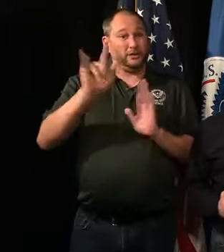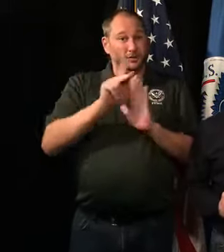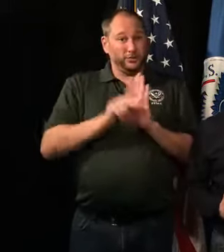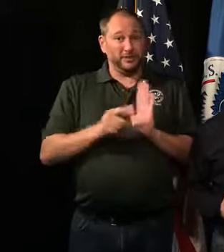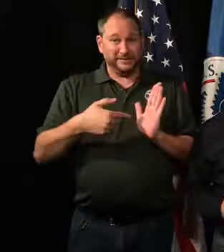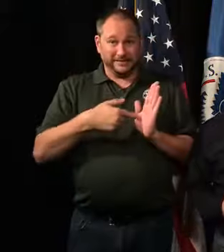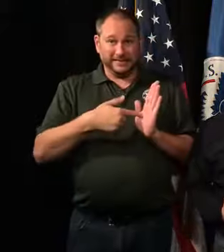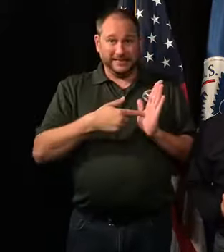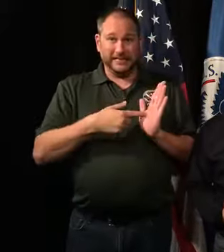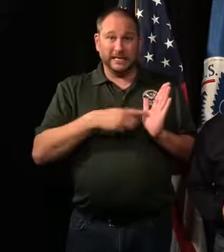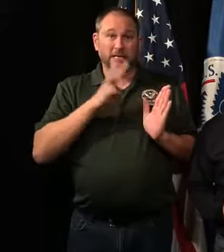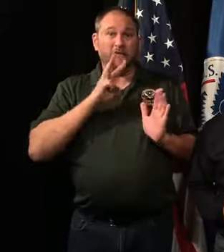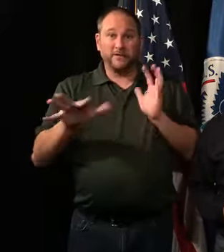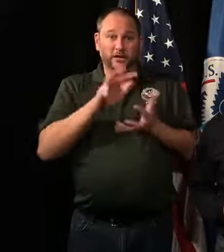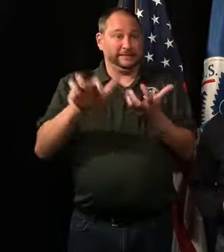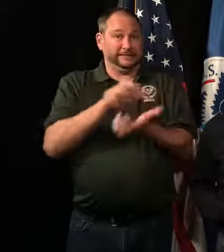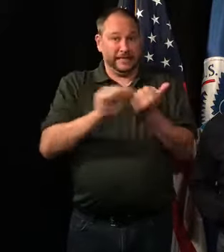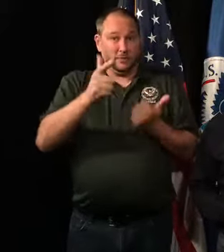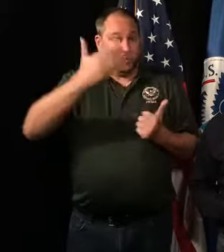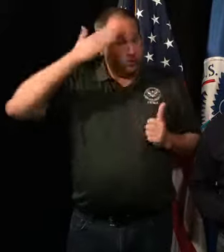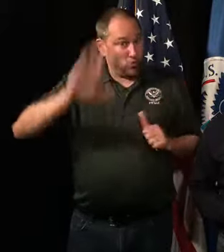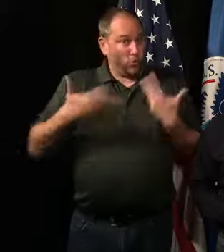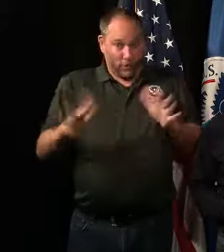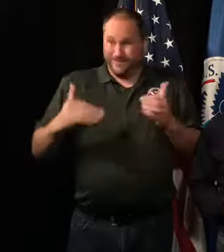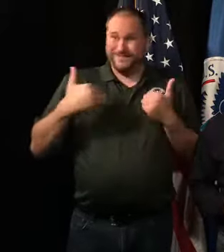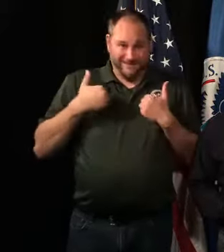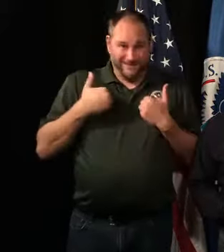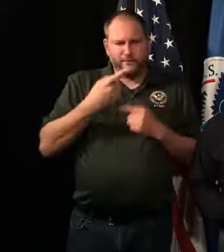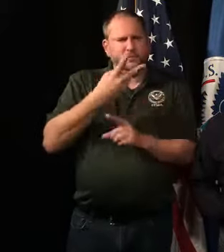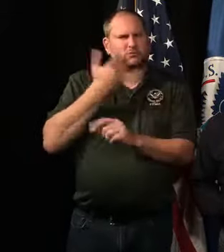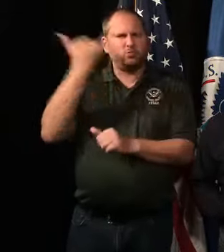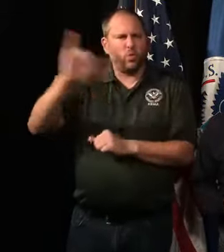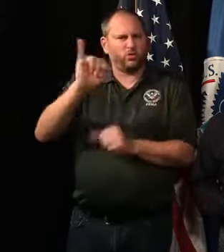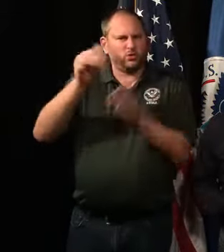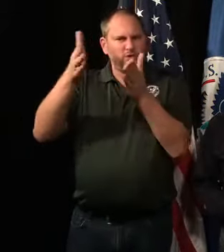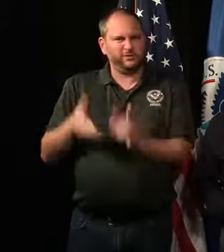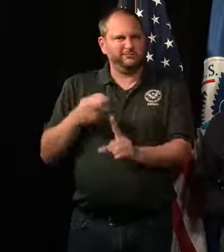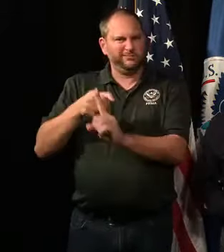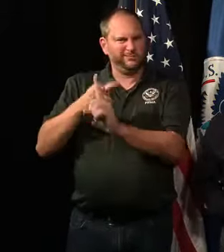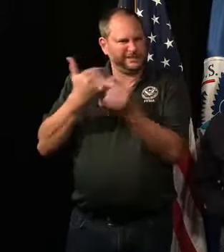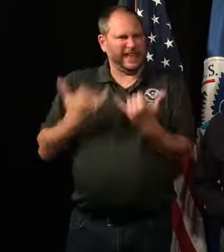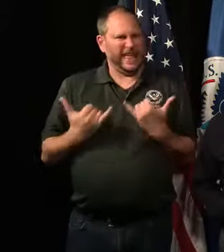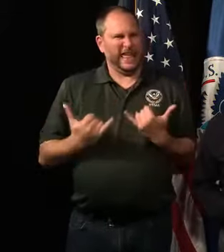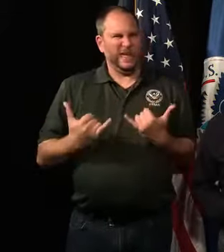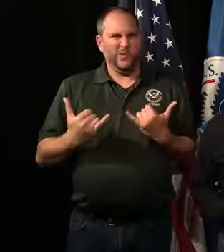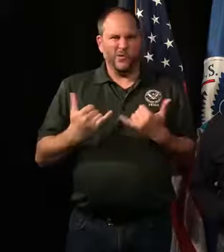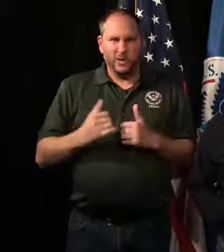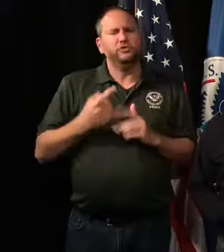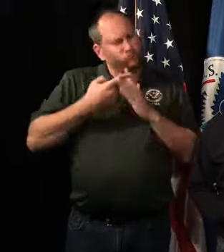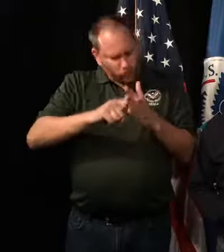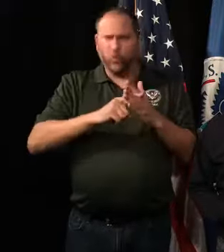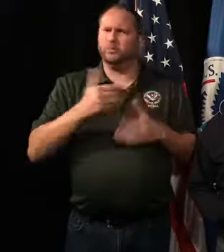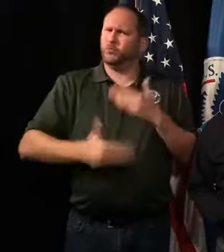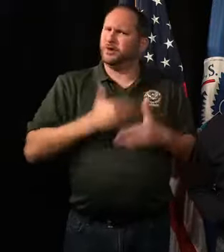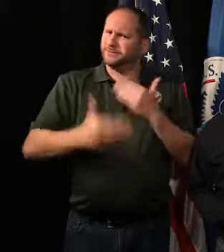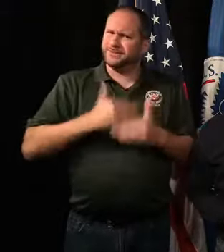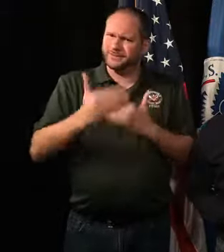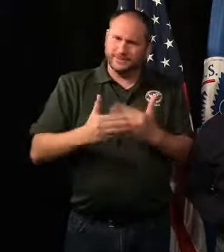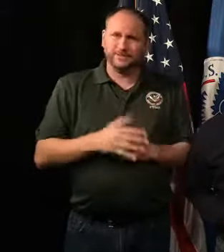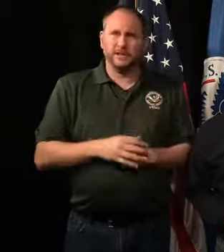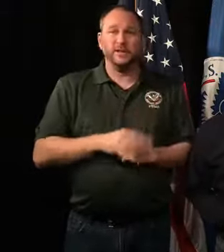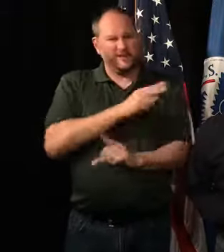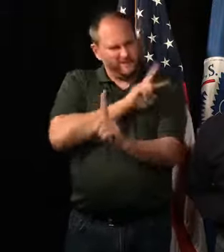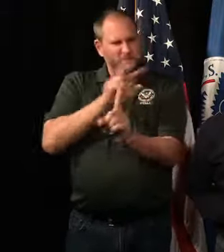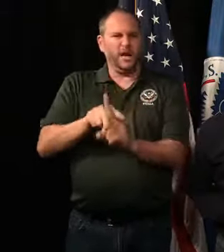flood damages, you can call your insurance company or agent now and begin the process to file that claim. Well, many of you will